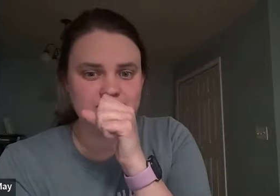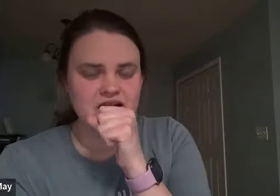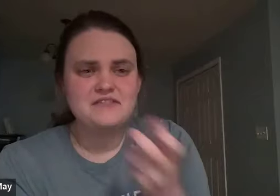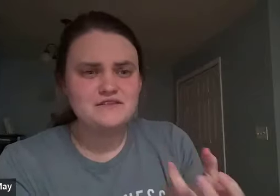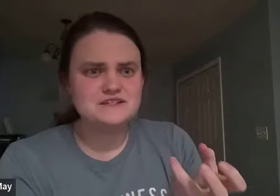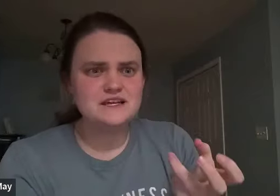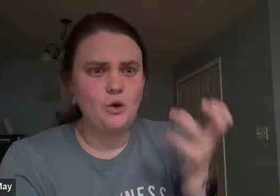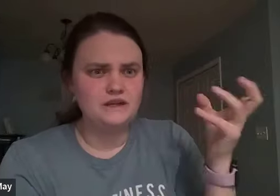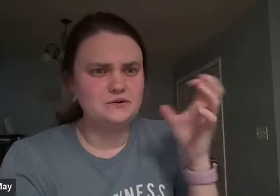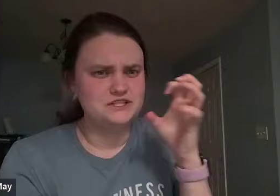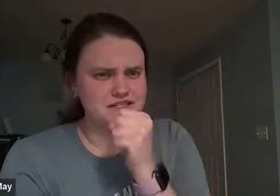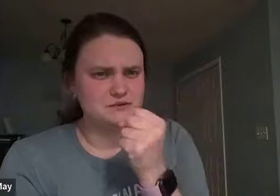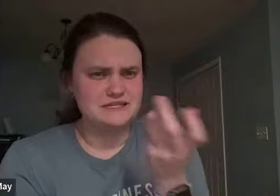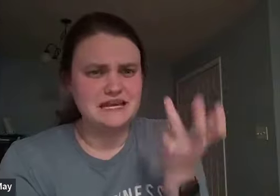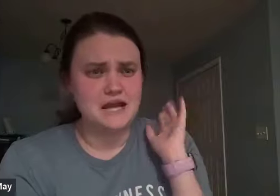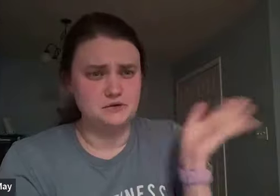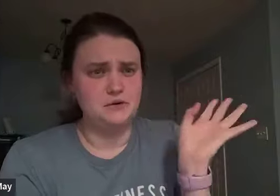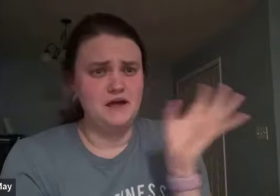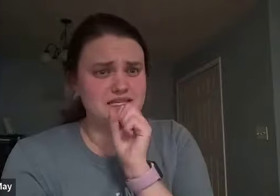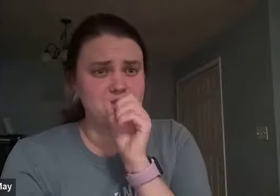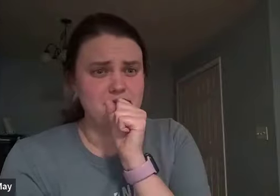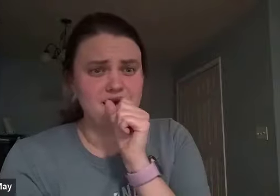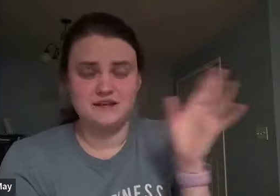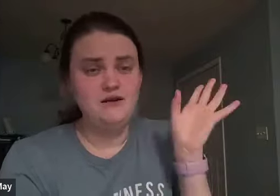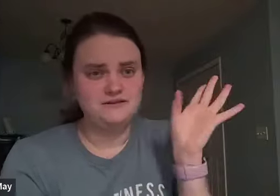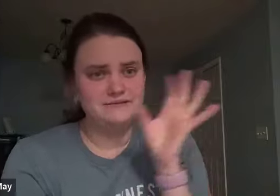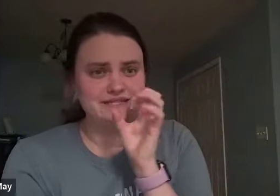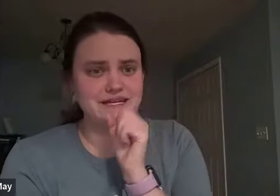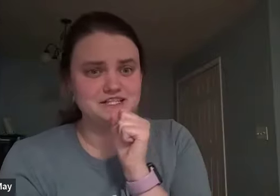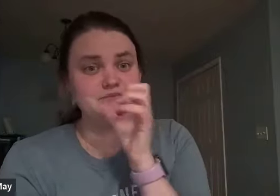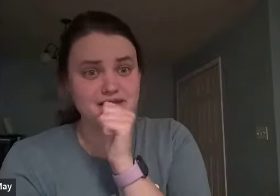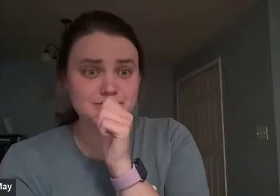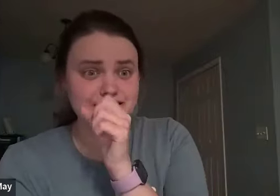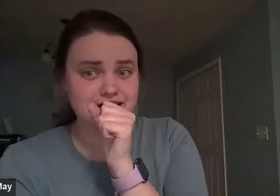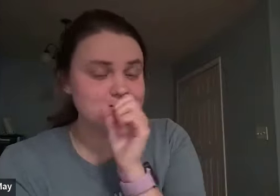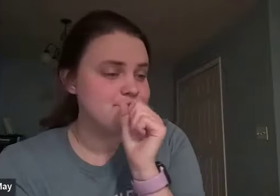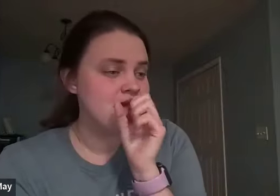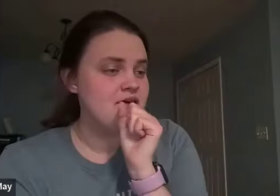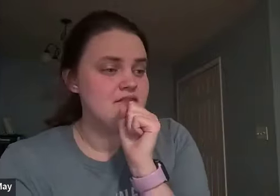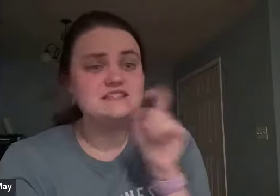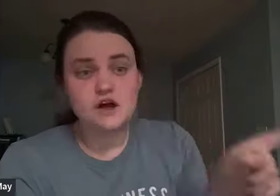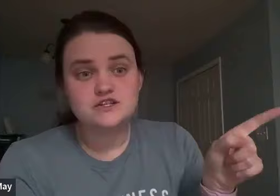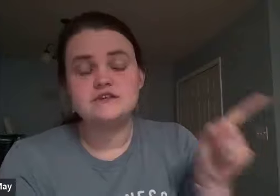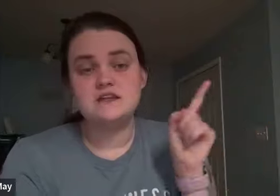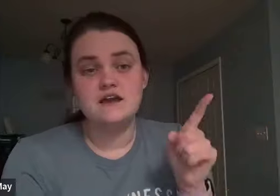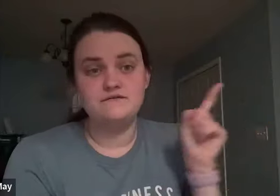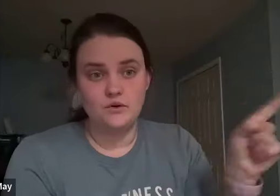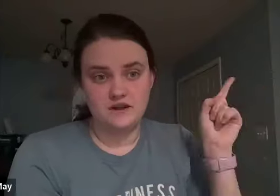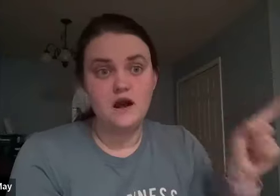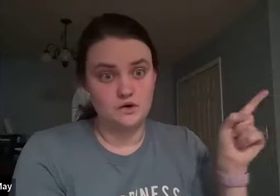I think of this like holding an orange and like squeezing it. I don't know why that's like my mindset. Oh, makes connection, but that's what it does. This is also the sign for the color